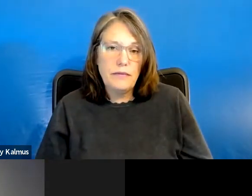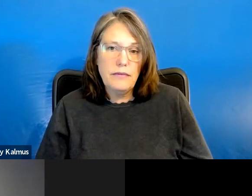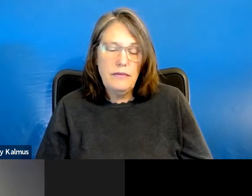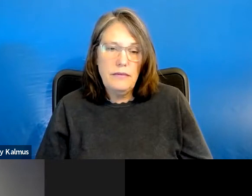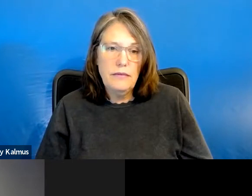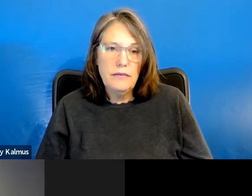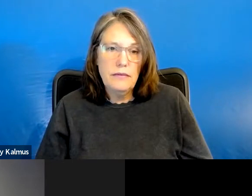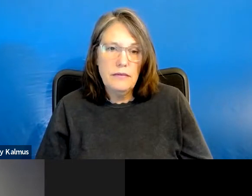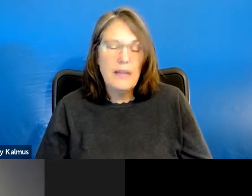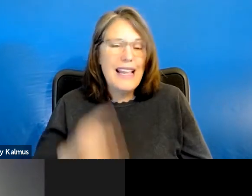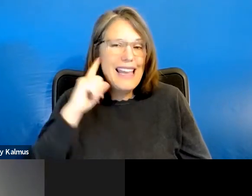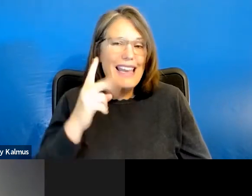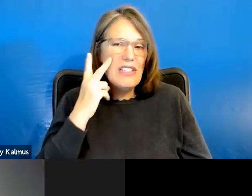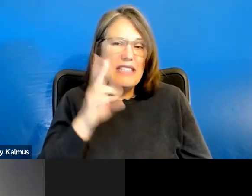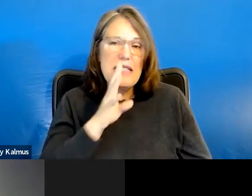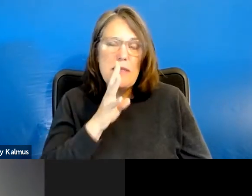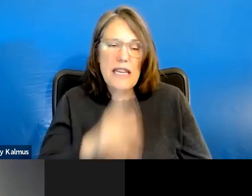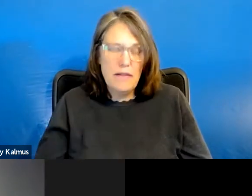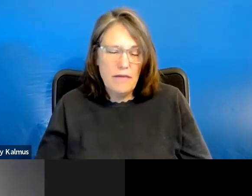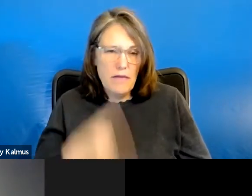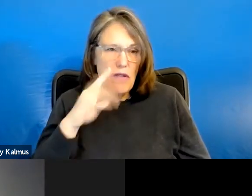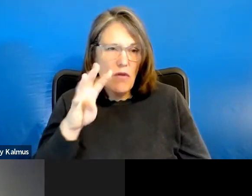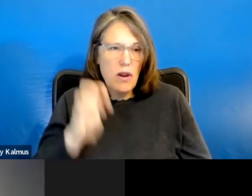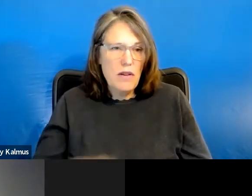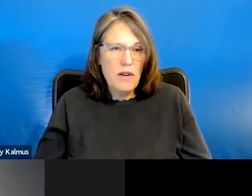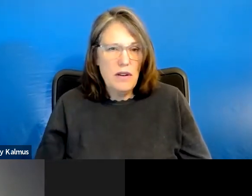Hear, see, speak for 400.